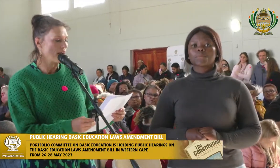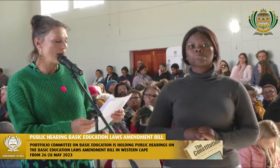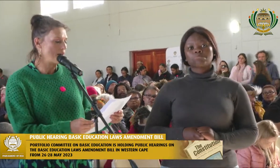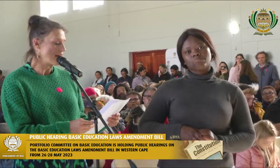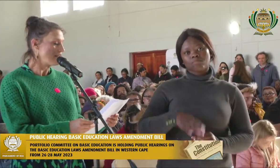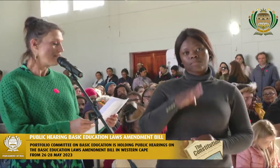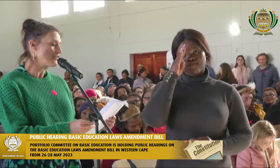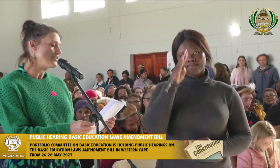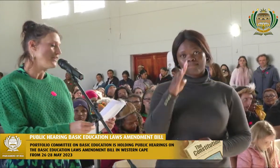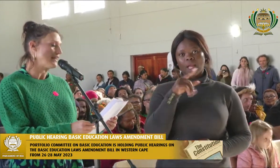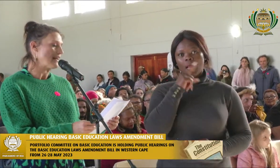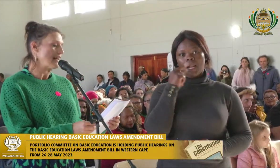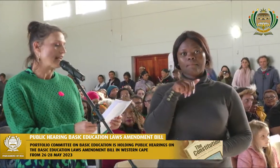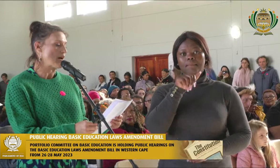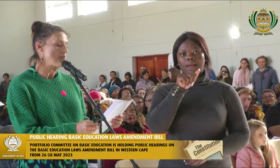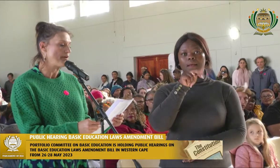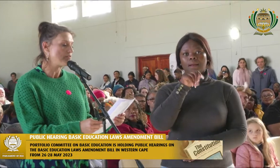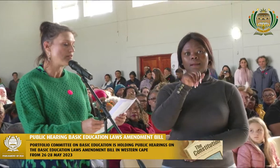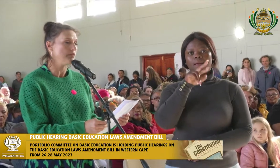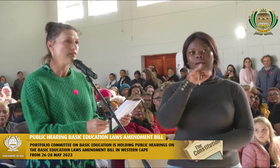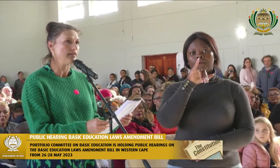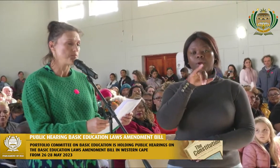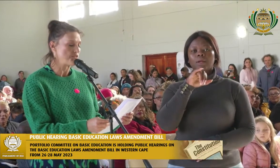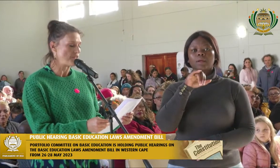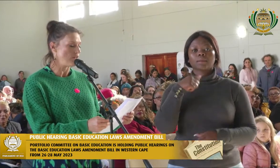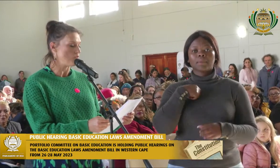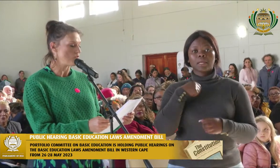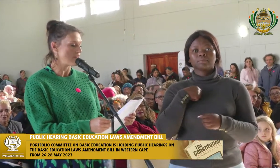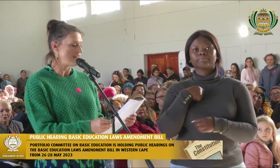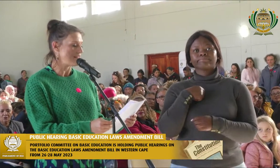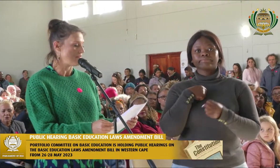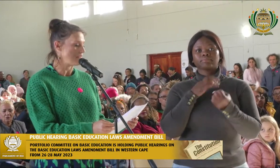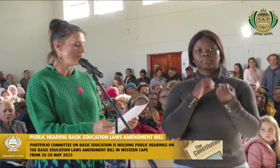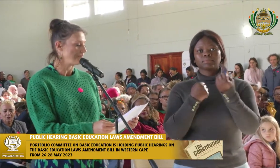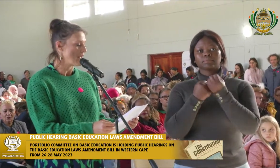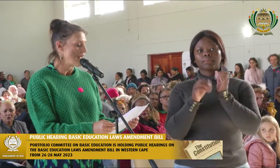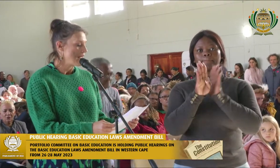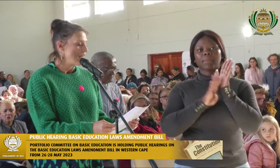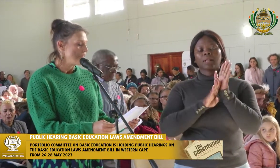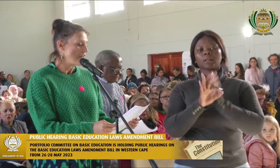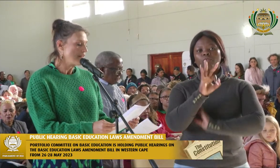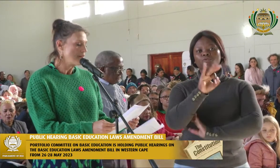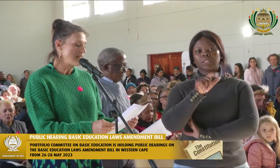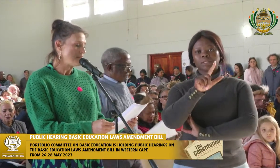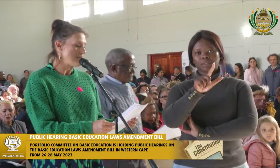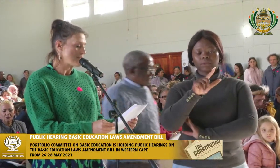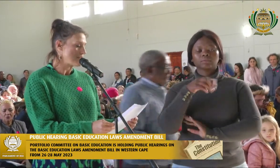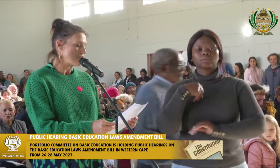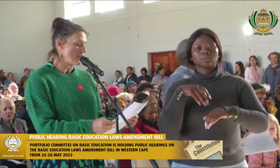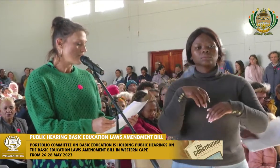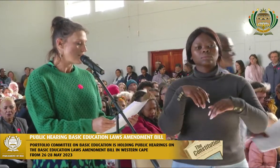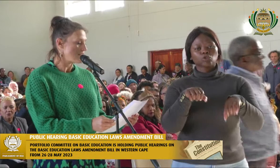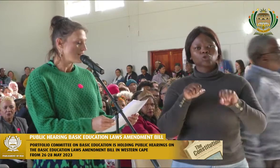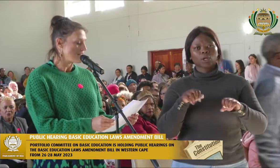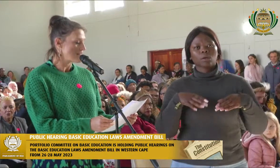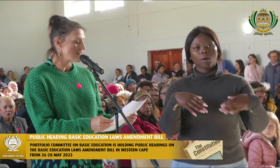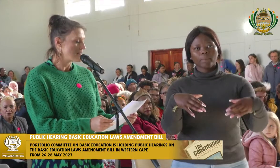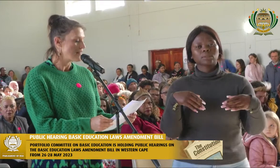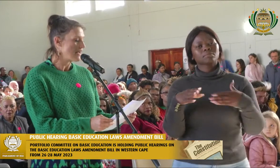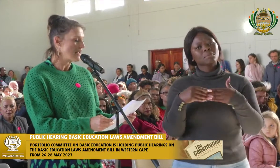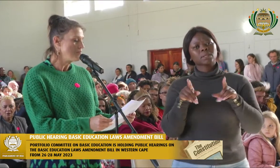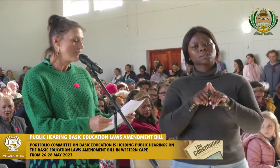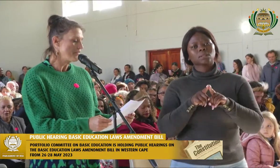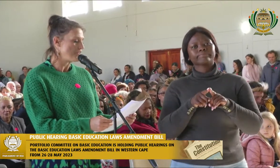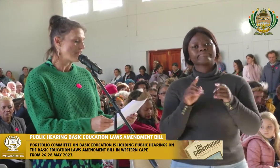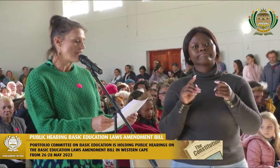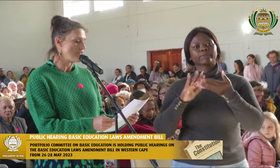Hi, I'm Annerie Cronier, and I oppose the bill, especially Clause 37. Chair, committee members, and fellow citizens,